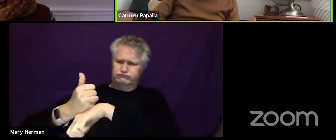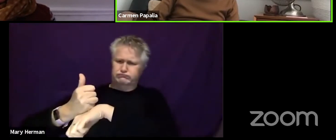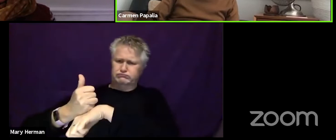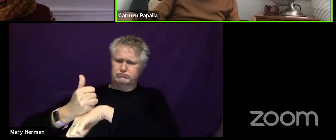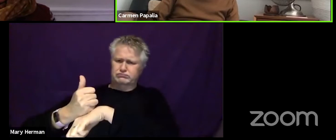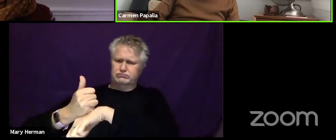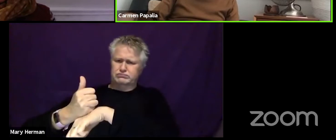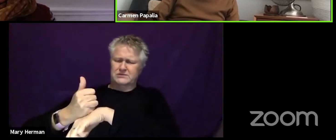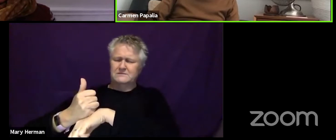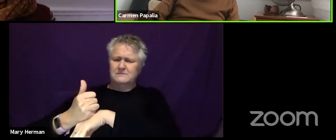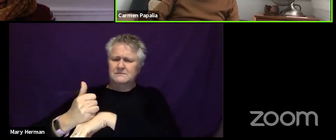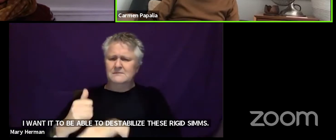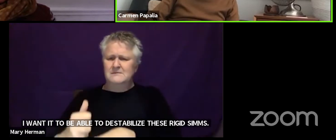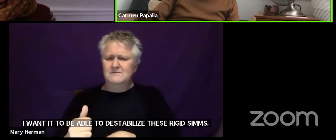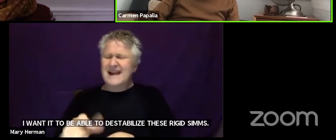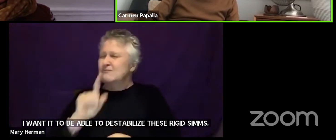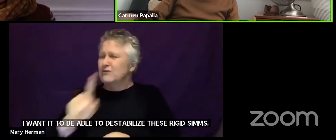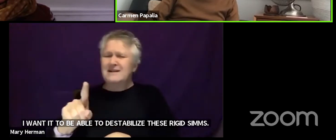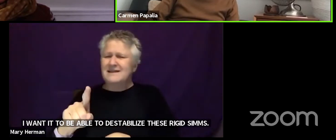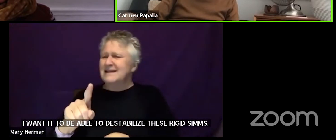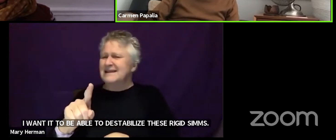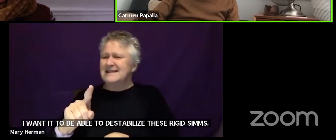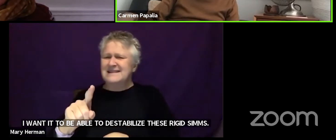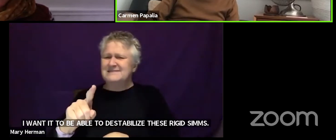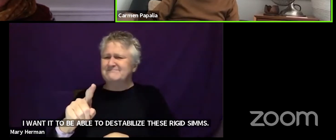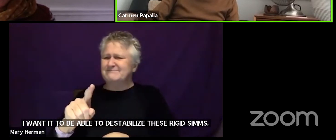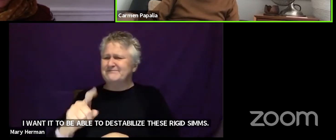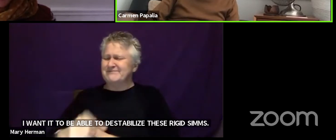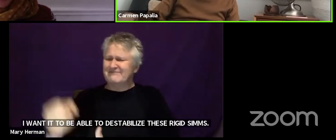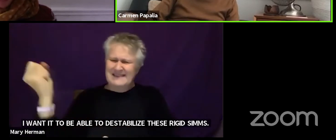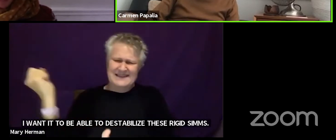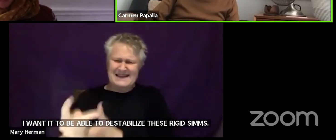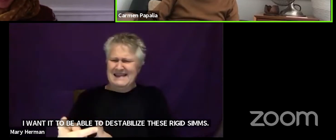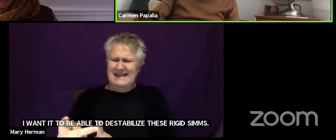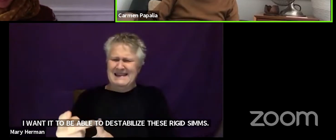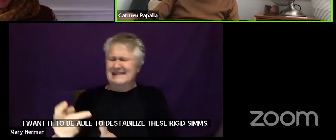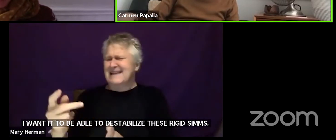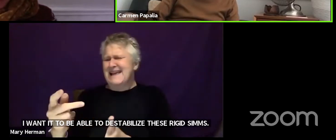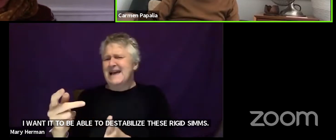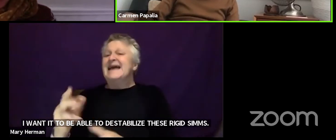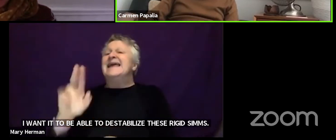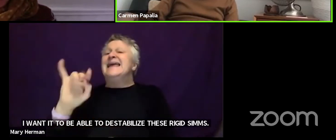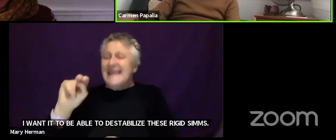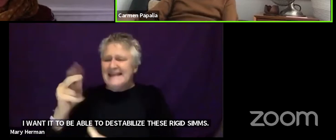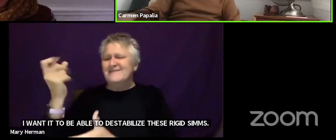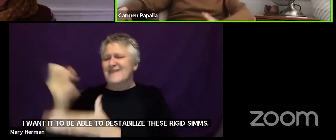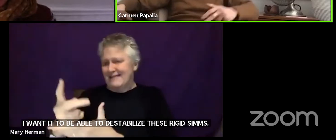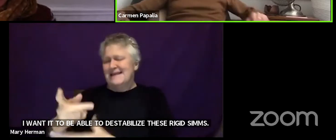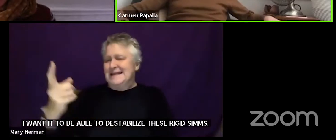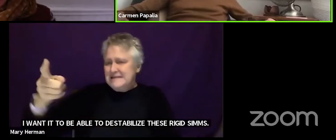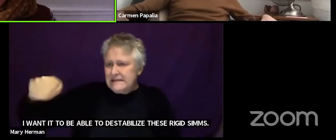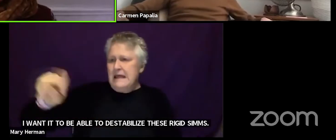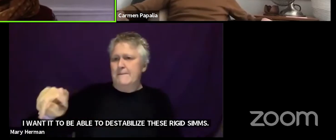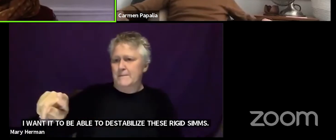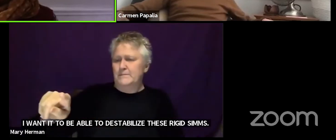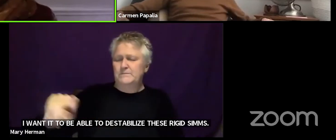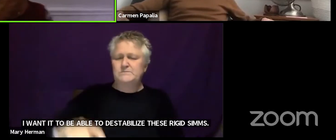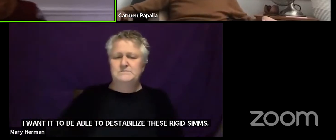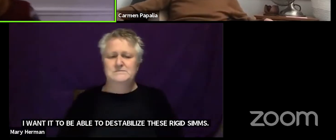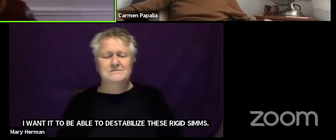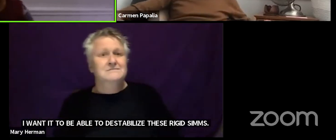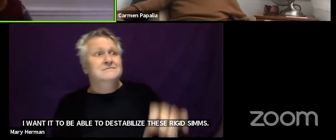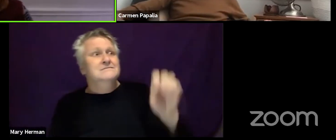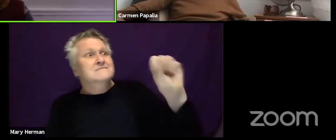yeah, and invalidates them for how restrictive they are and how limiting they are. Yes.